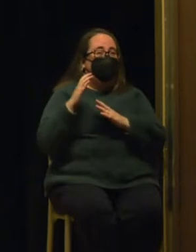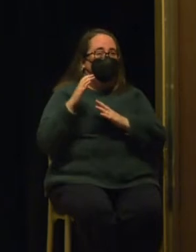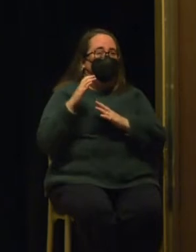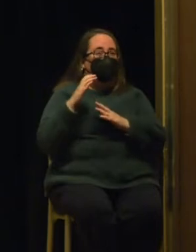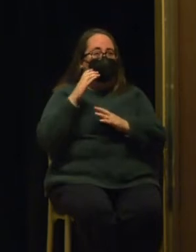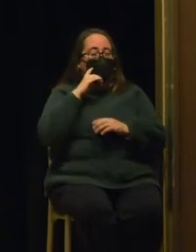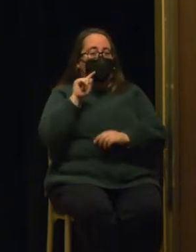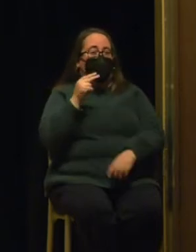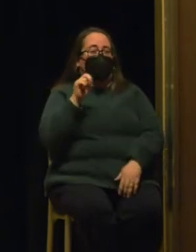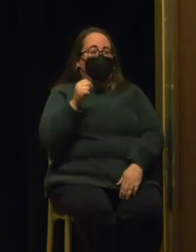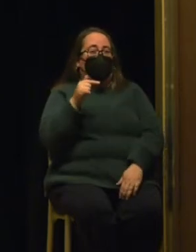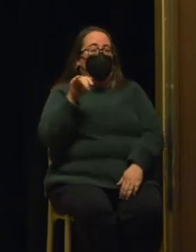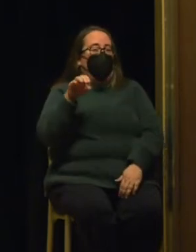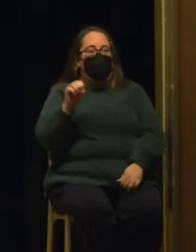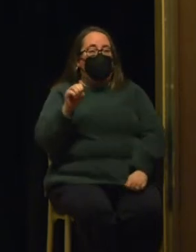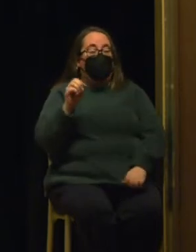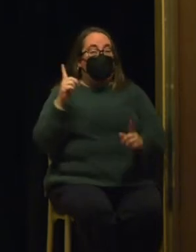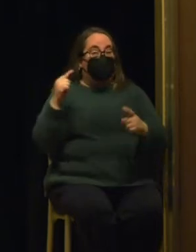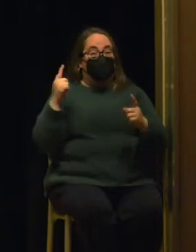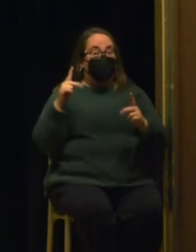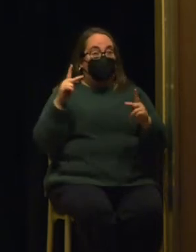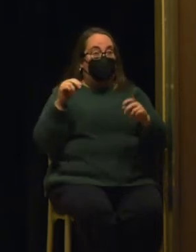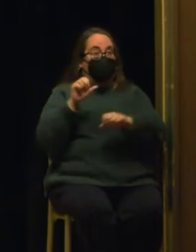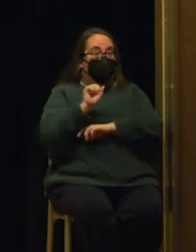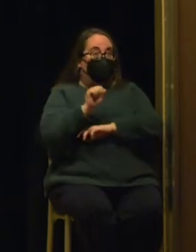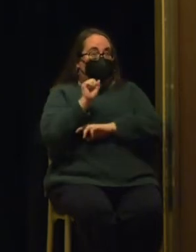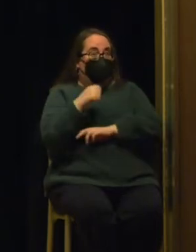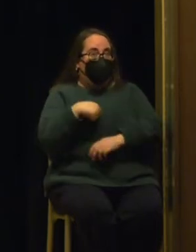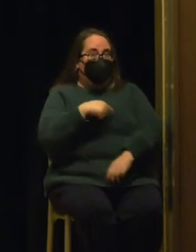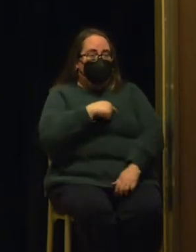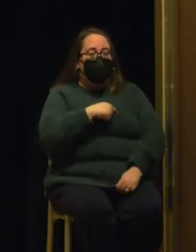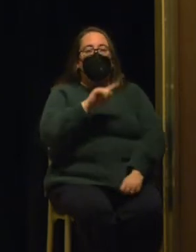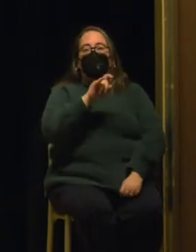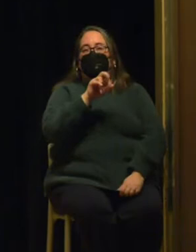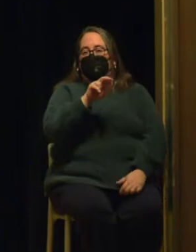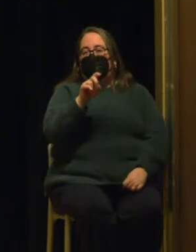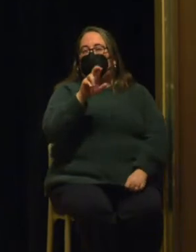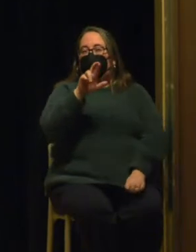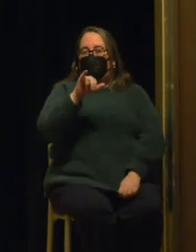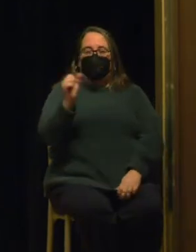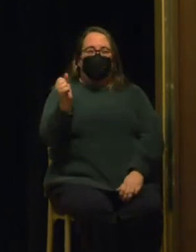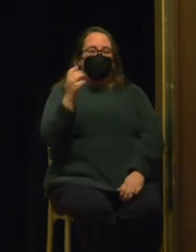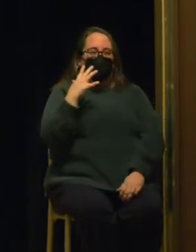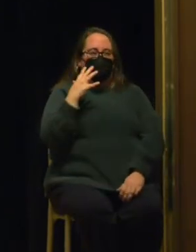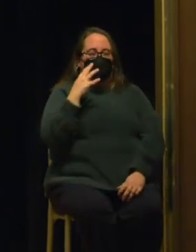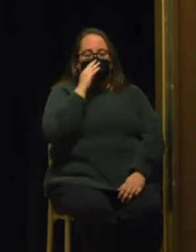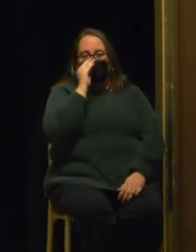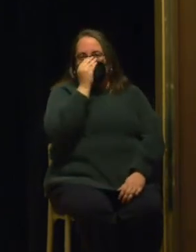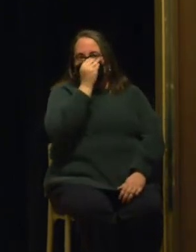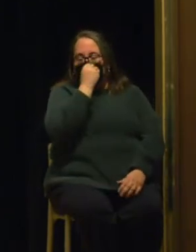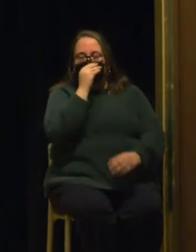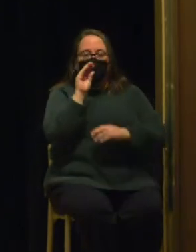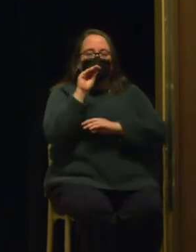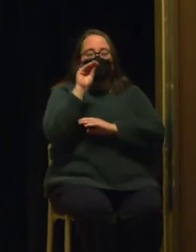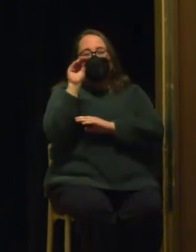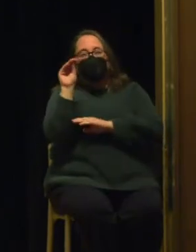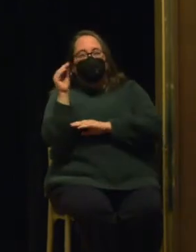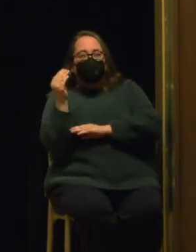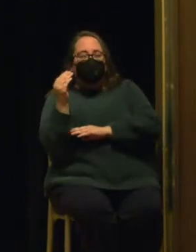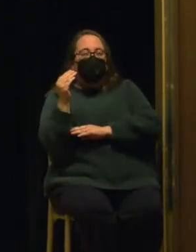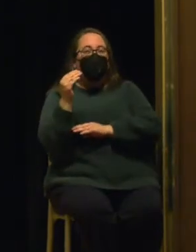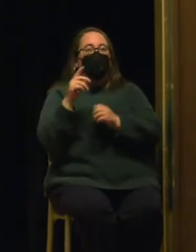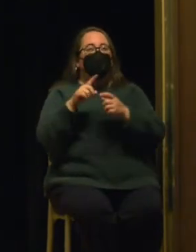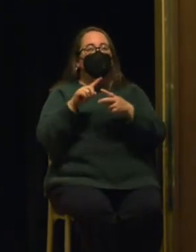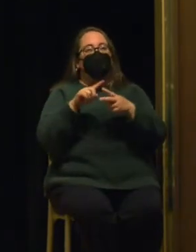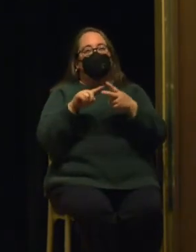Game. Wow. It's still, no one else has beat us. Tyler Perry sent me flowers the next day, and